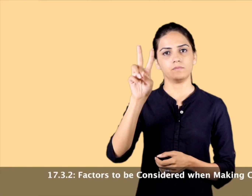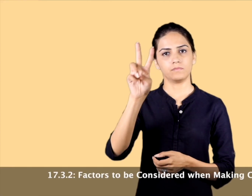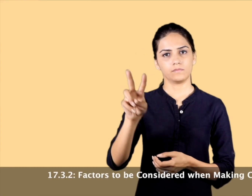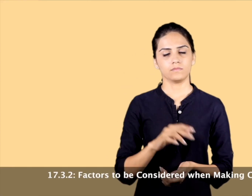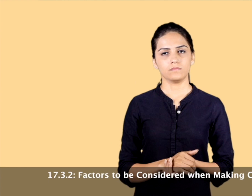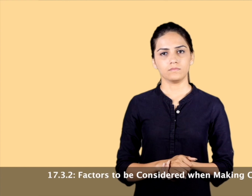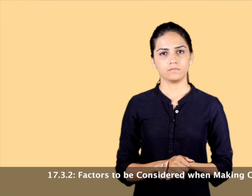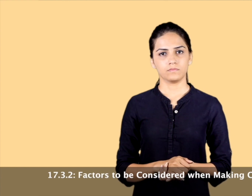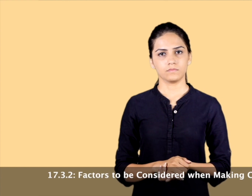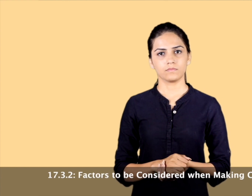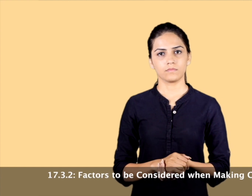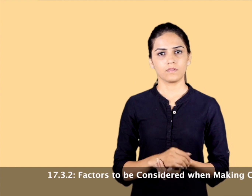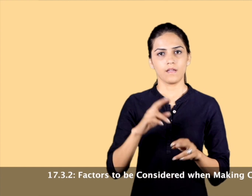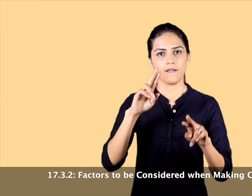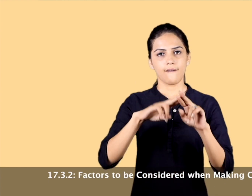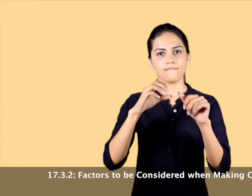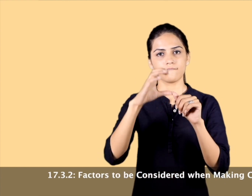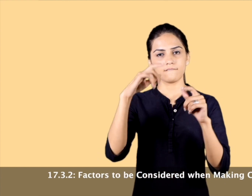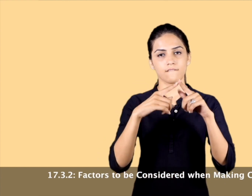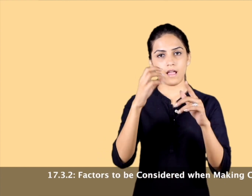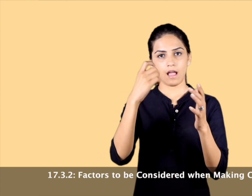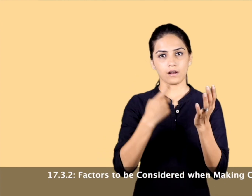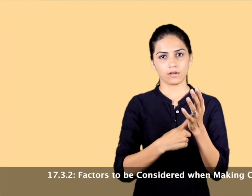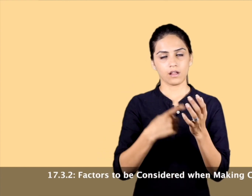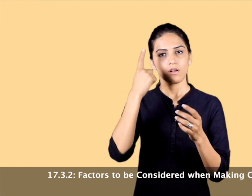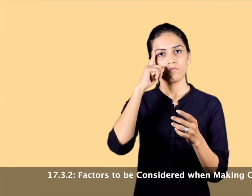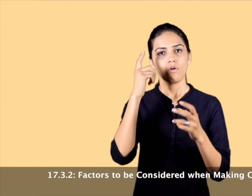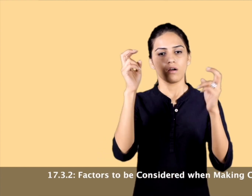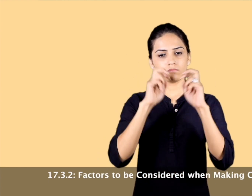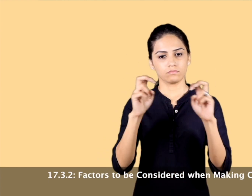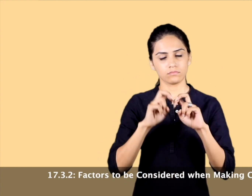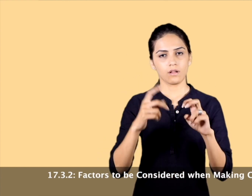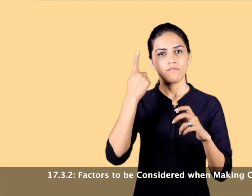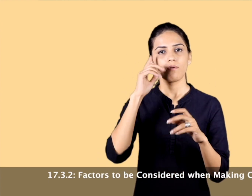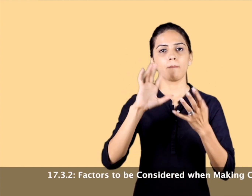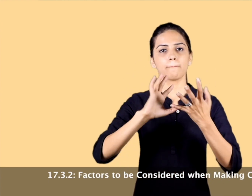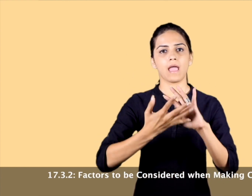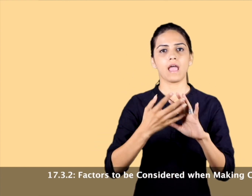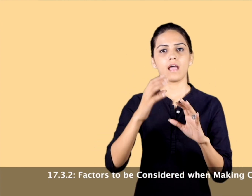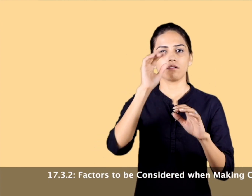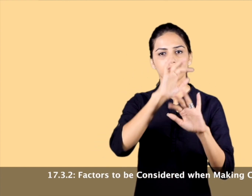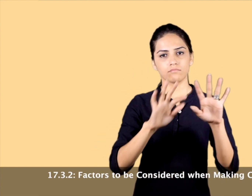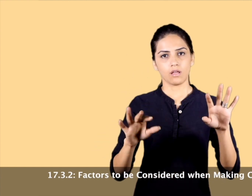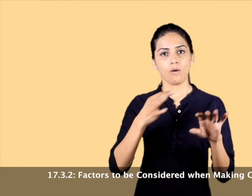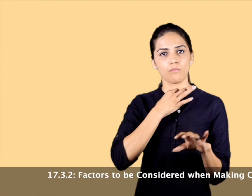Seventeen point 3.2 Factors to be considered when making commitments.